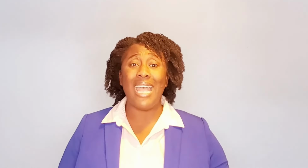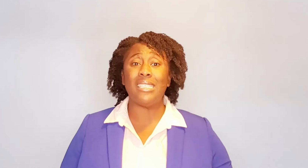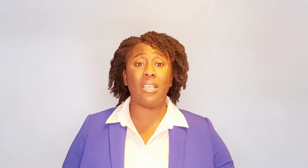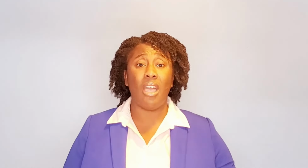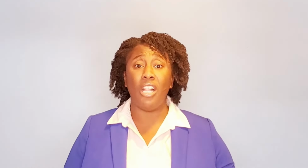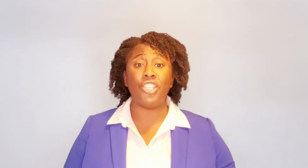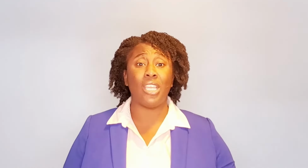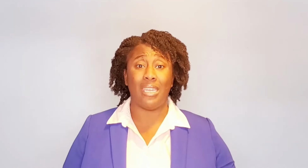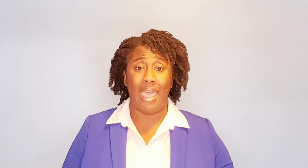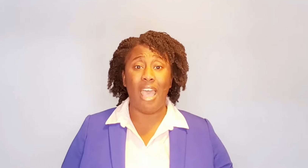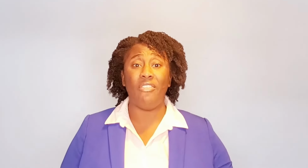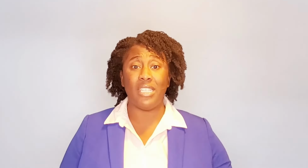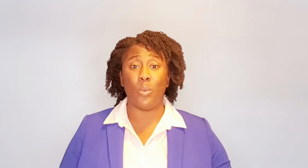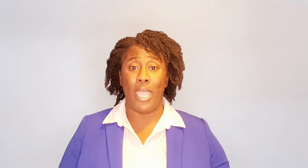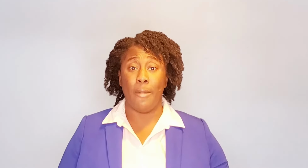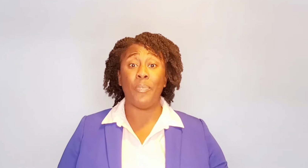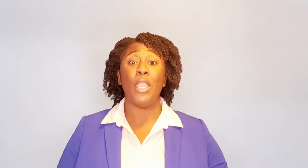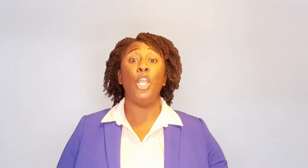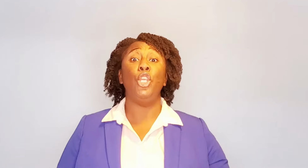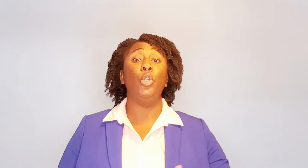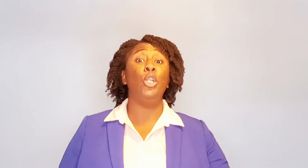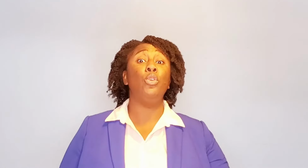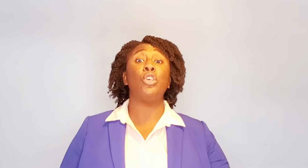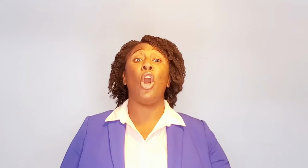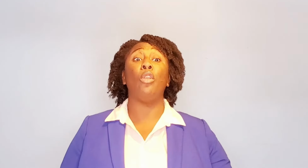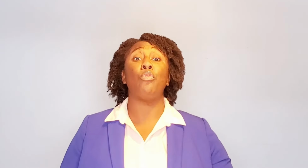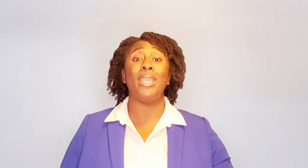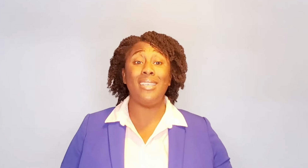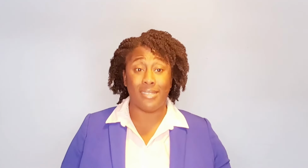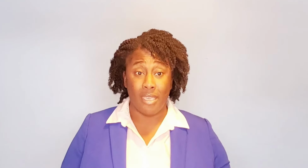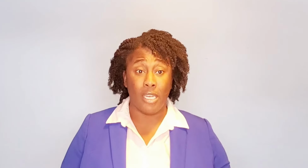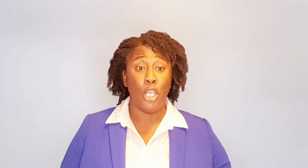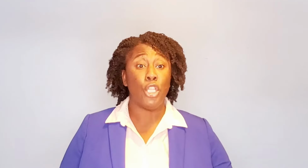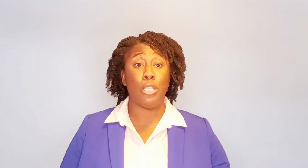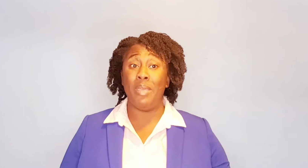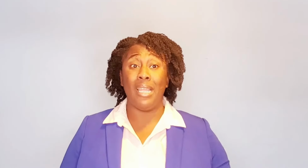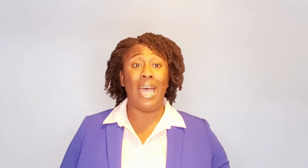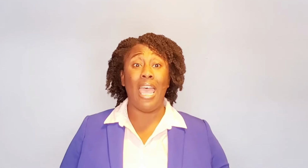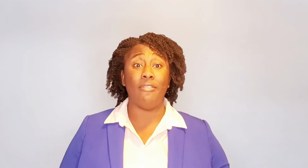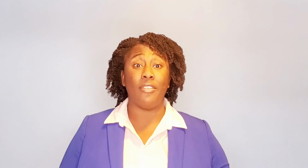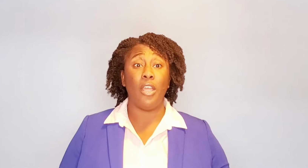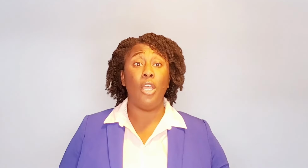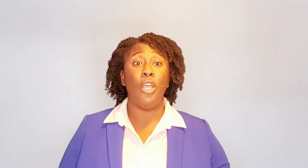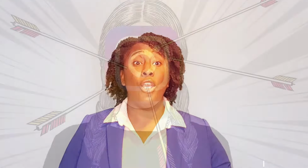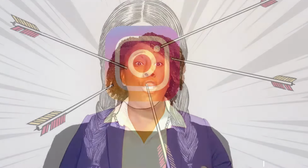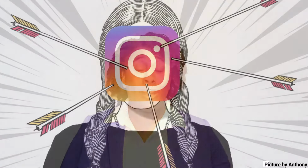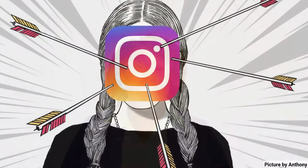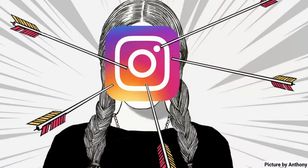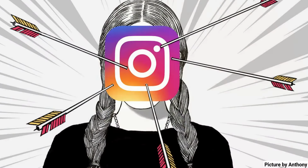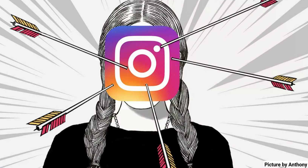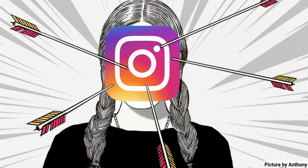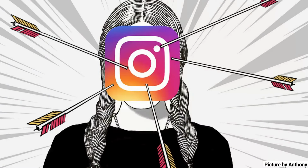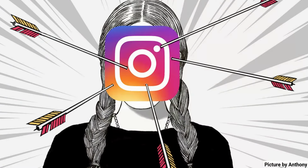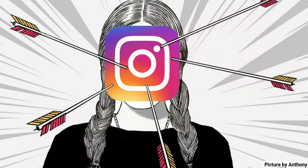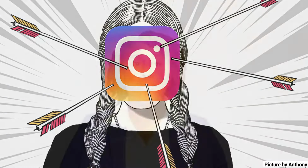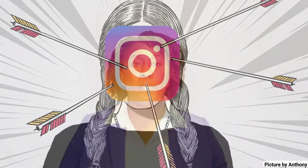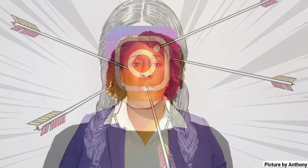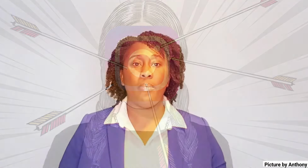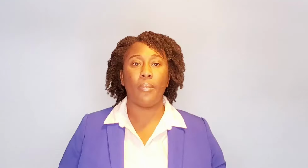cancel culture could have its way, you lose all reason to be alive. You're canceled.